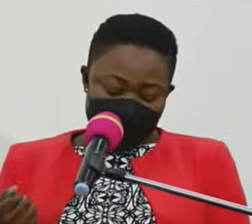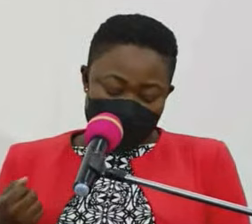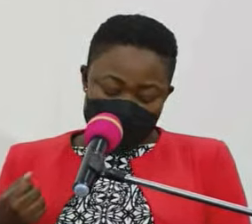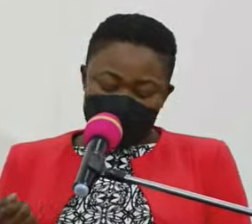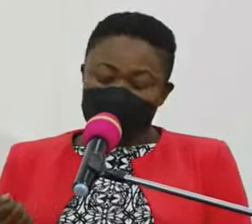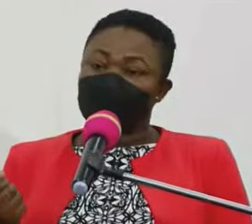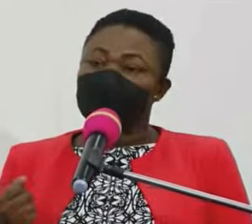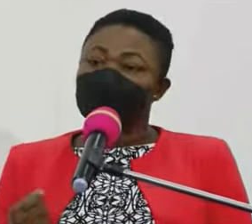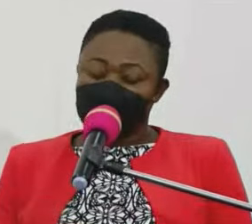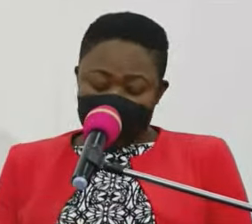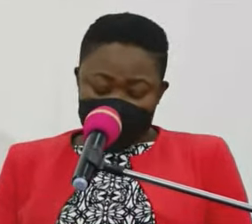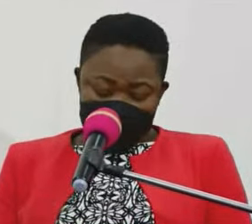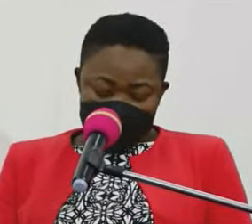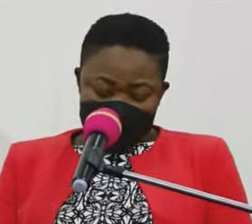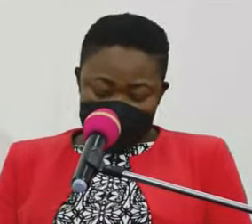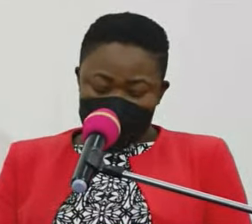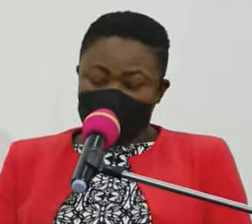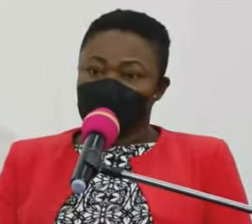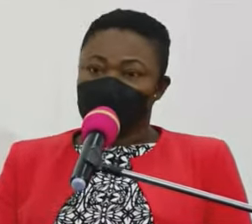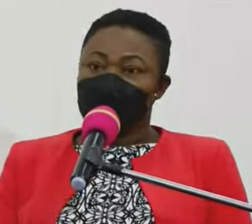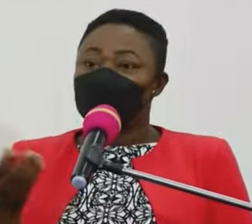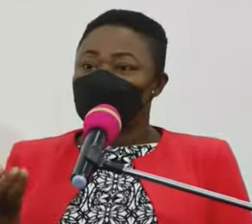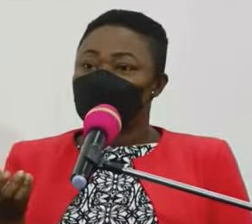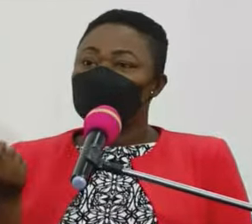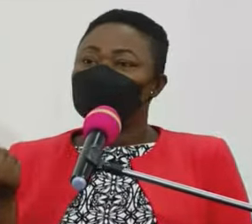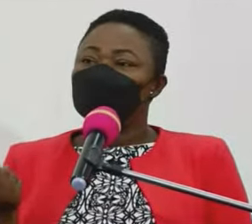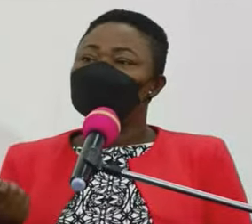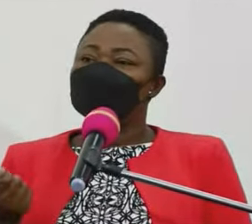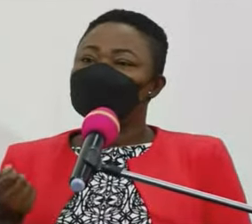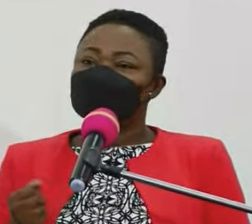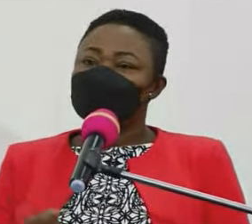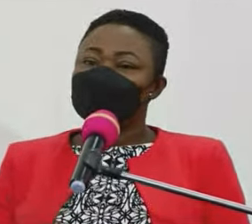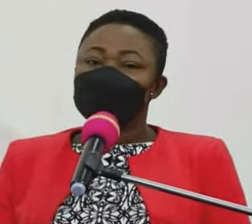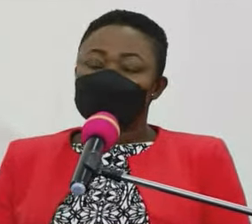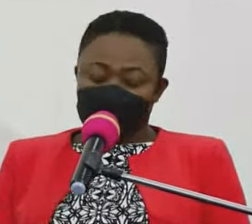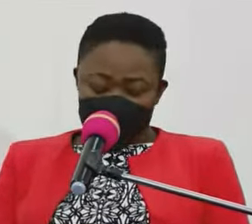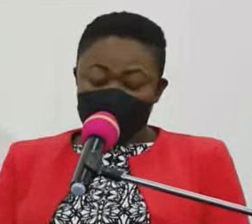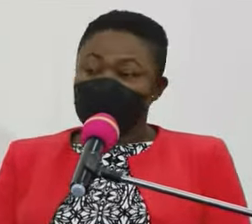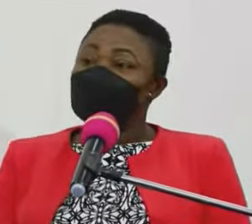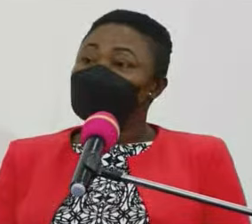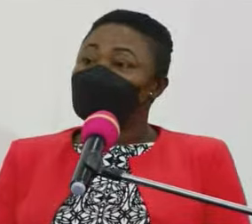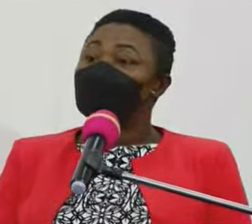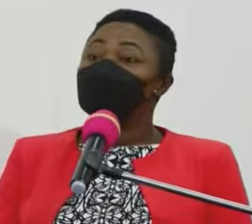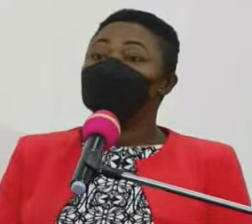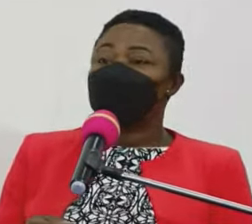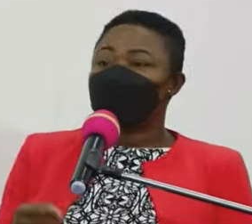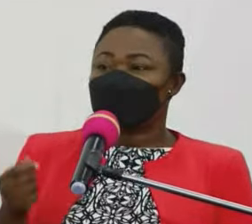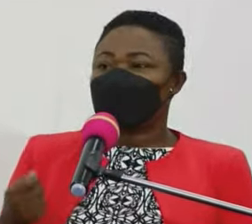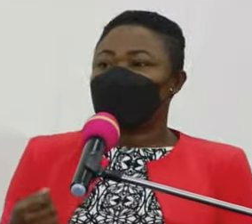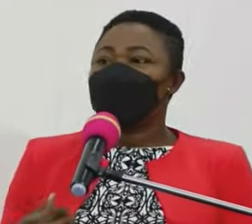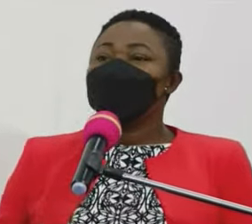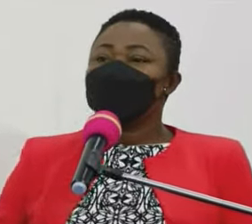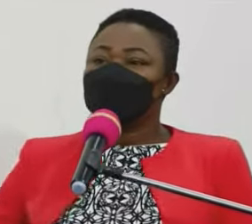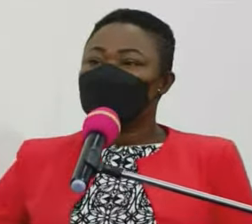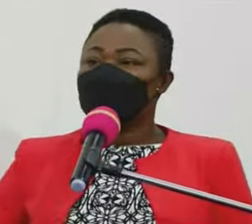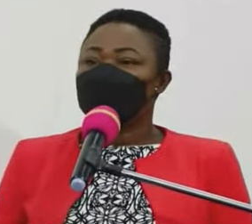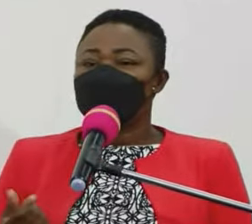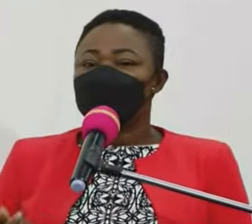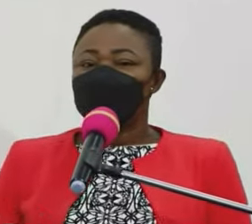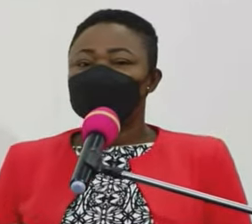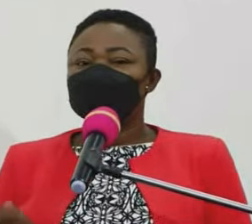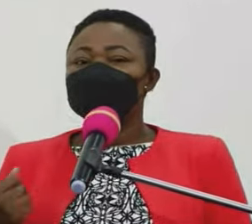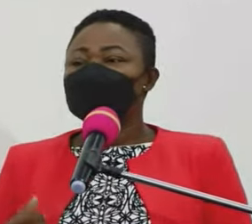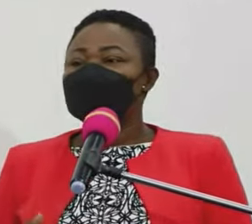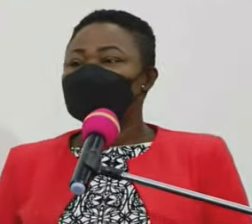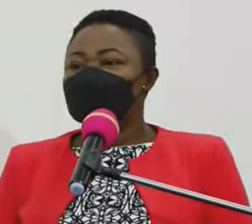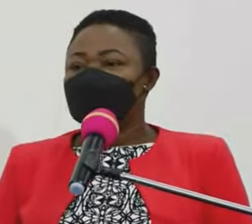cost of shipping? And then also about issues of waivers. About issues of what? Waivers. Waivers. Granted by the